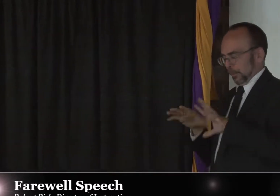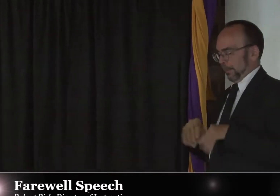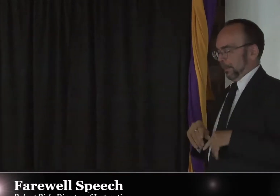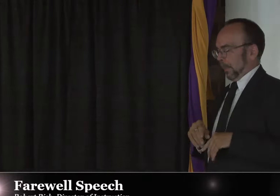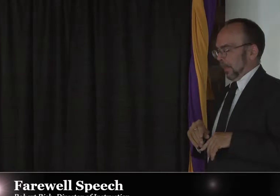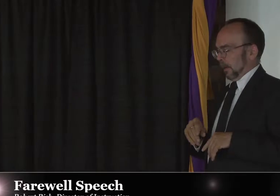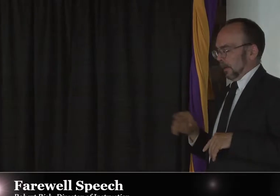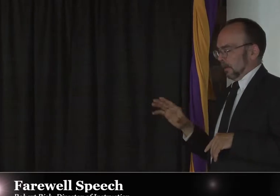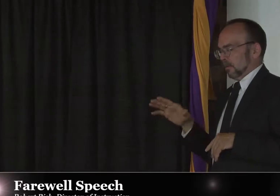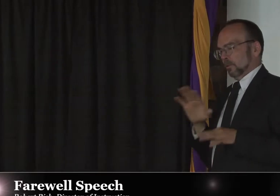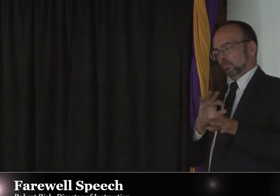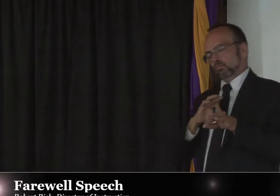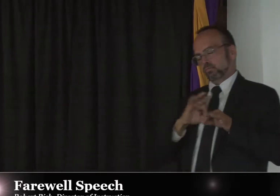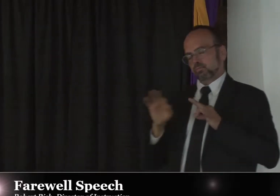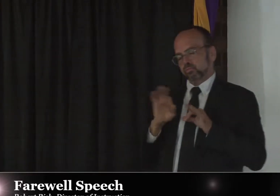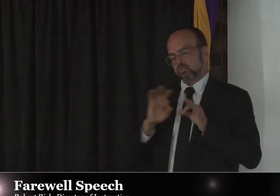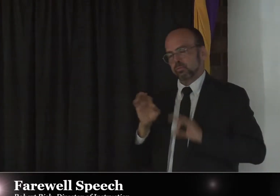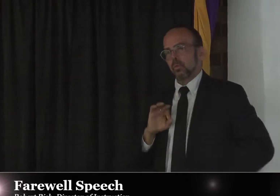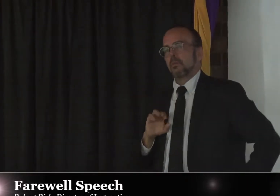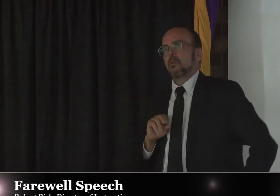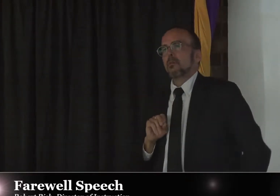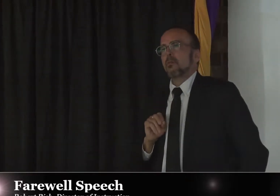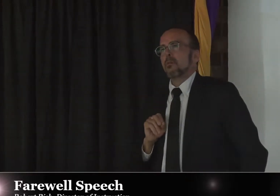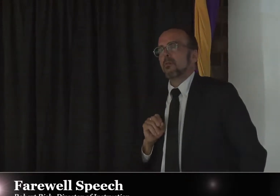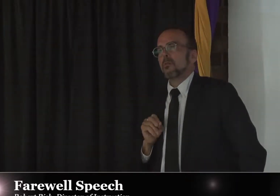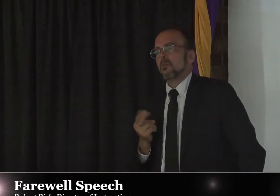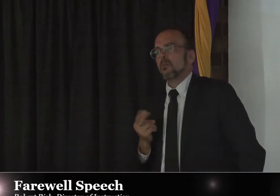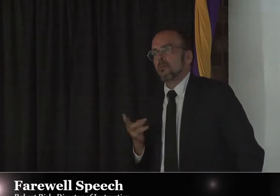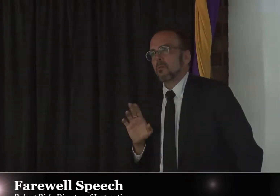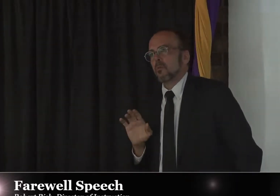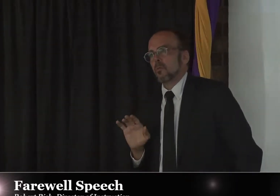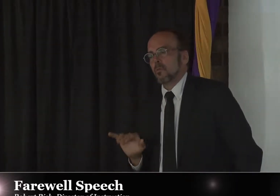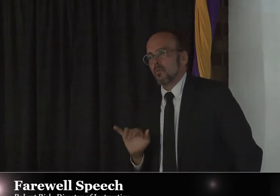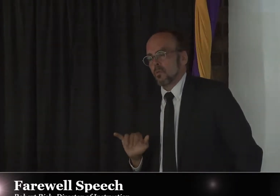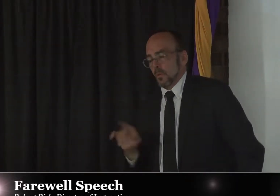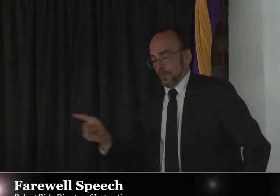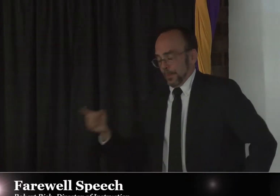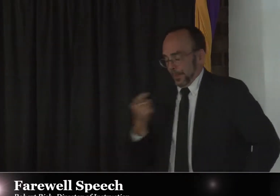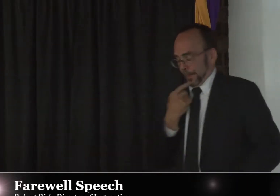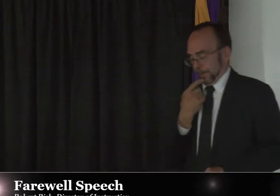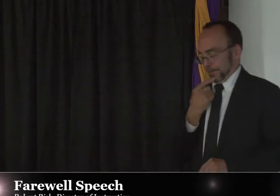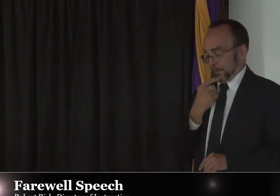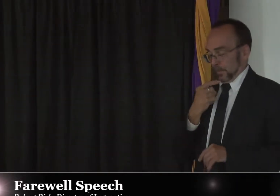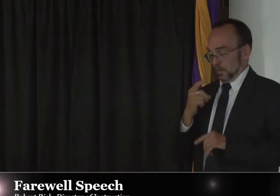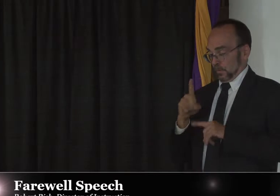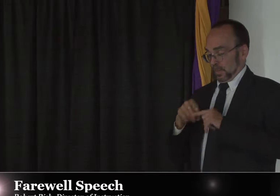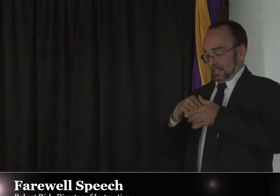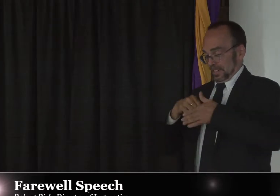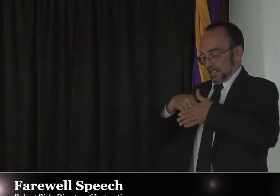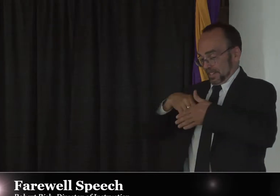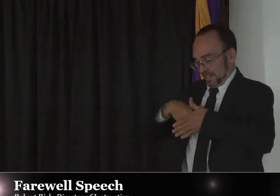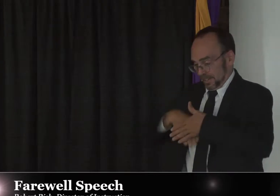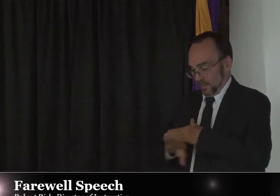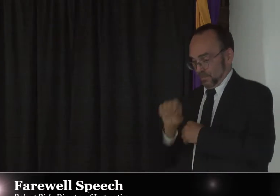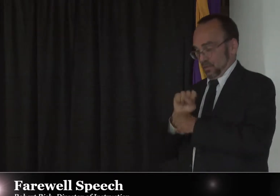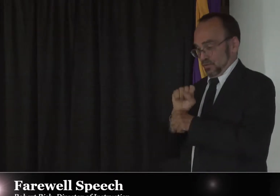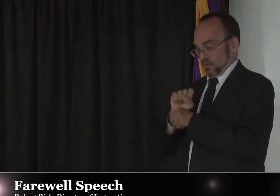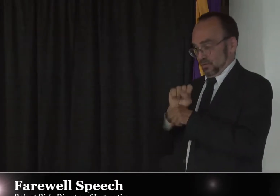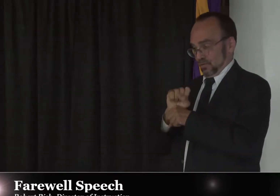a safe conversation. She described the situation to me. She said, when I came into